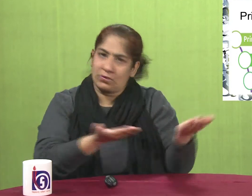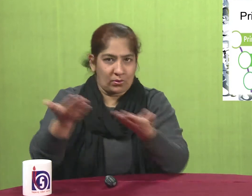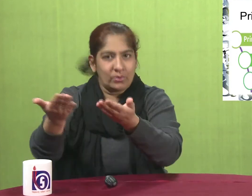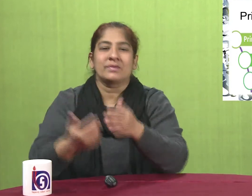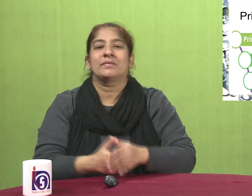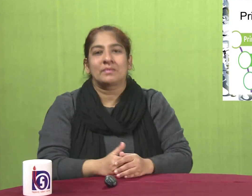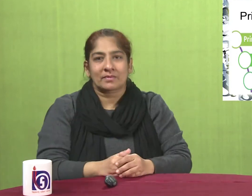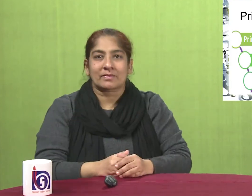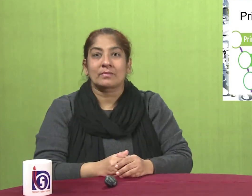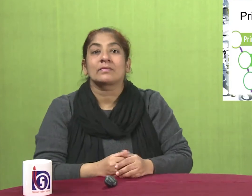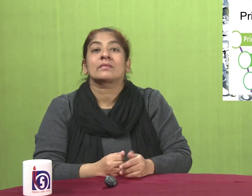desired insurance that you require.